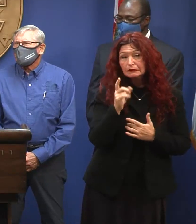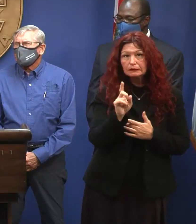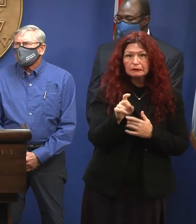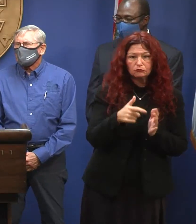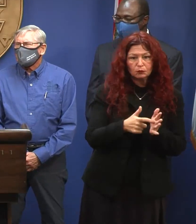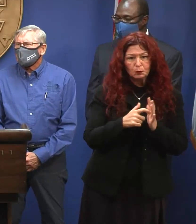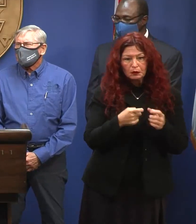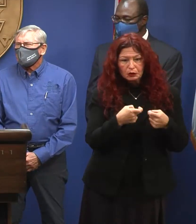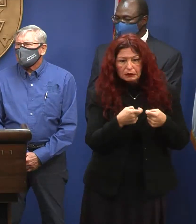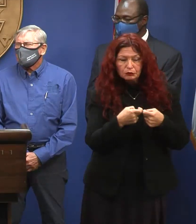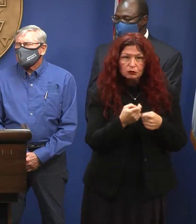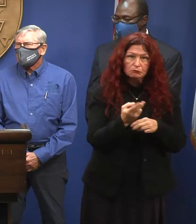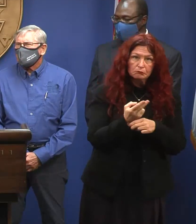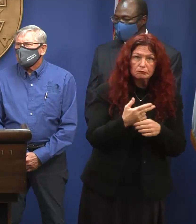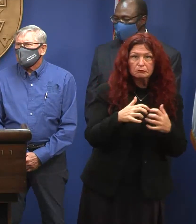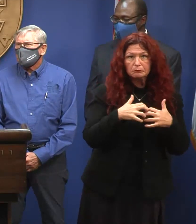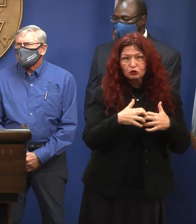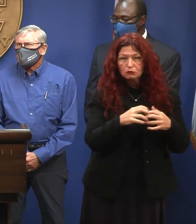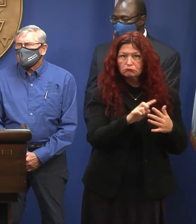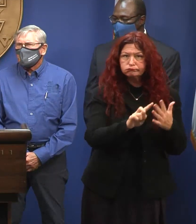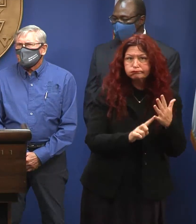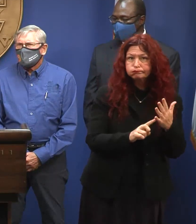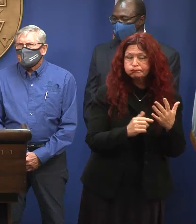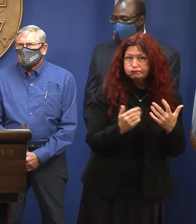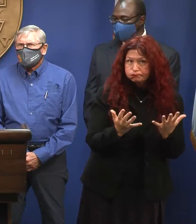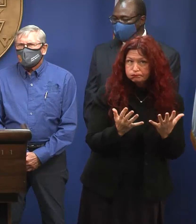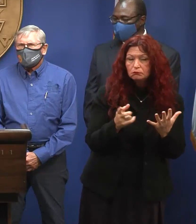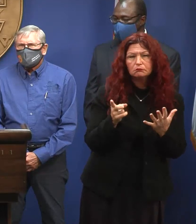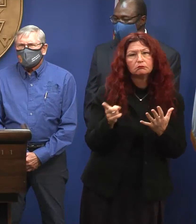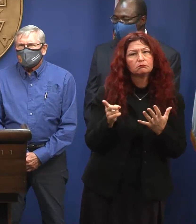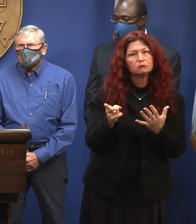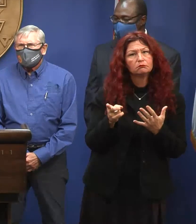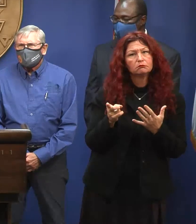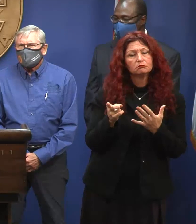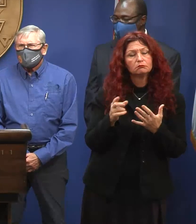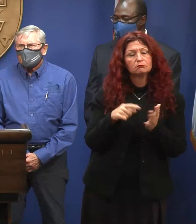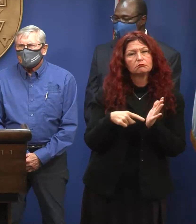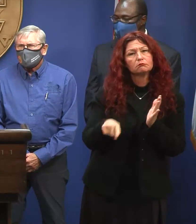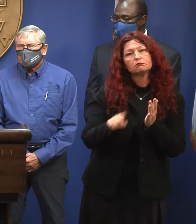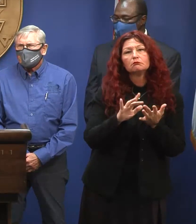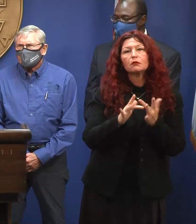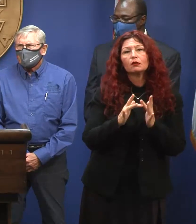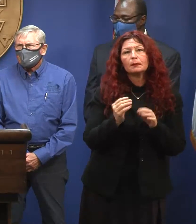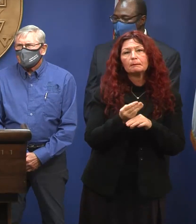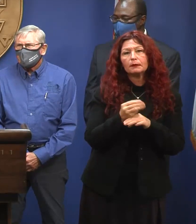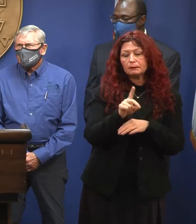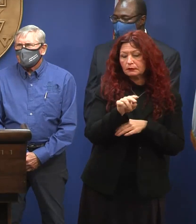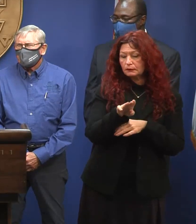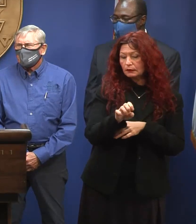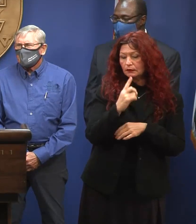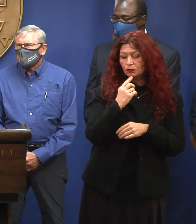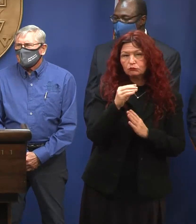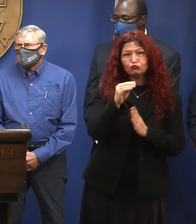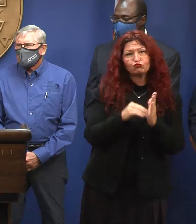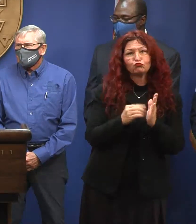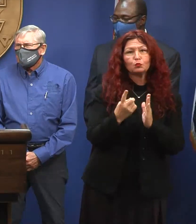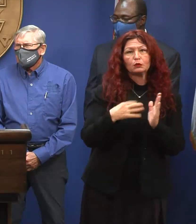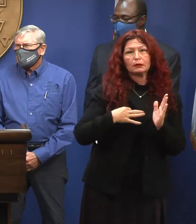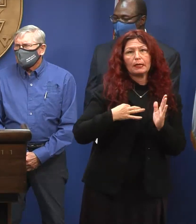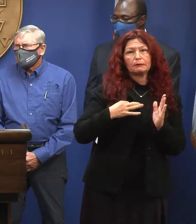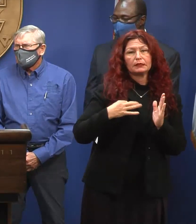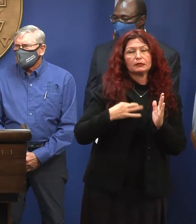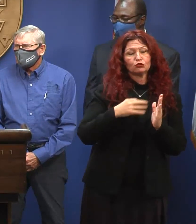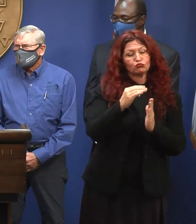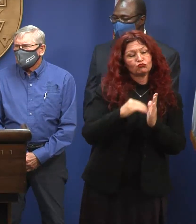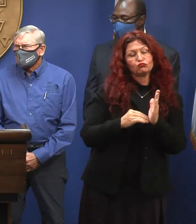sign up for our county's Emergency Evacuation Assistance Program at our website and complete an application. Please do that now